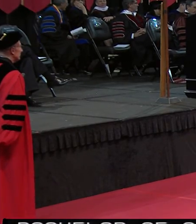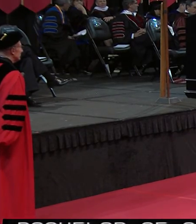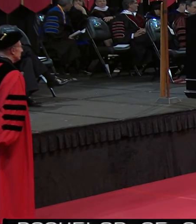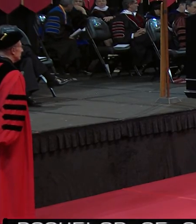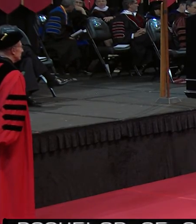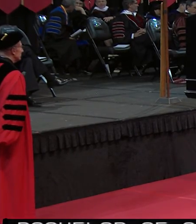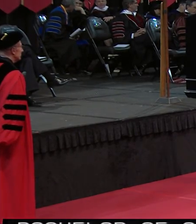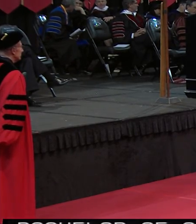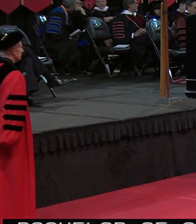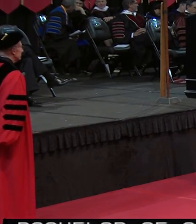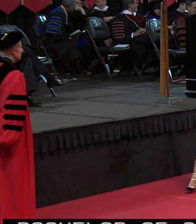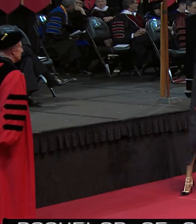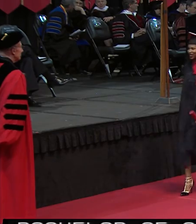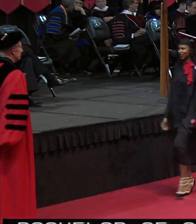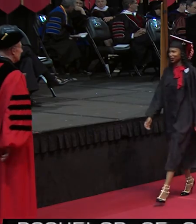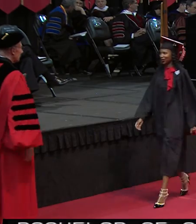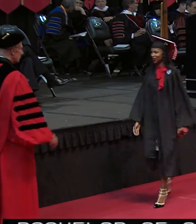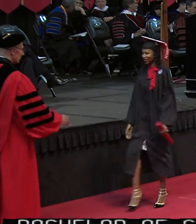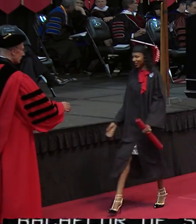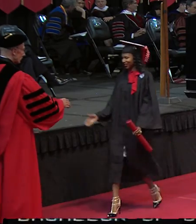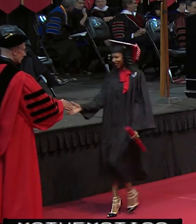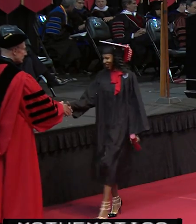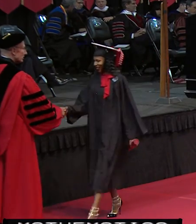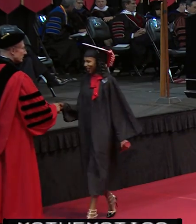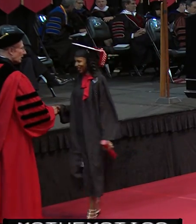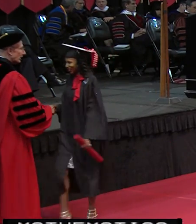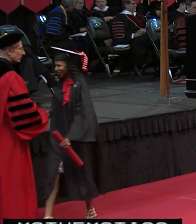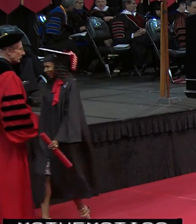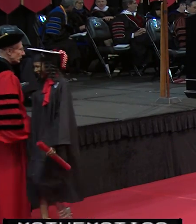Chad Peter Bryan.